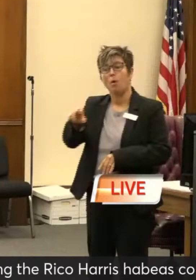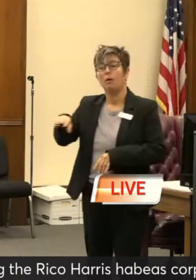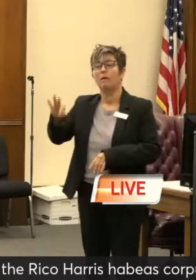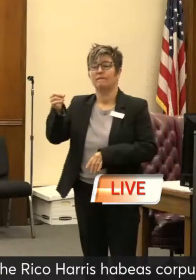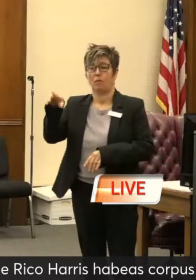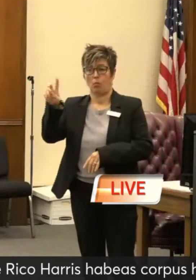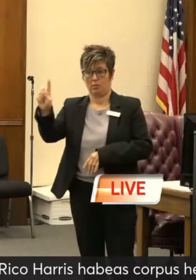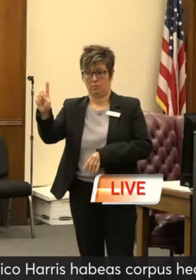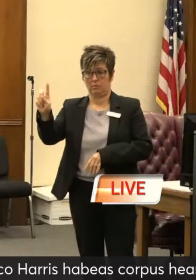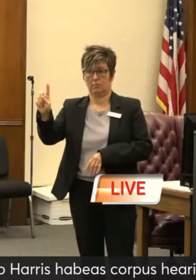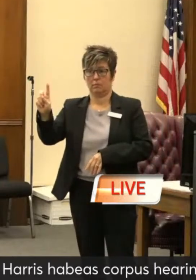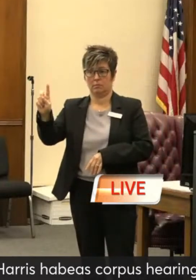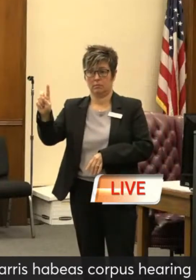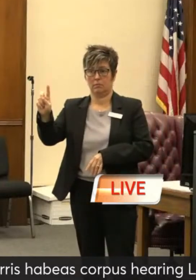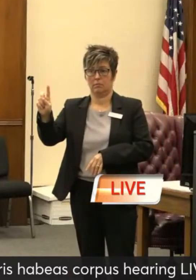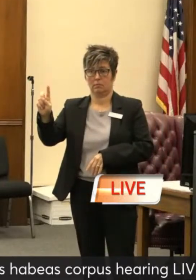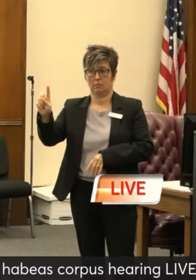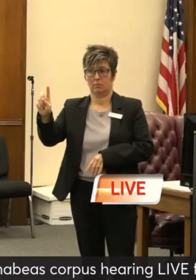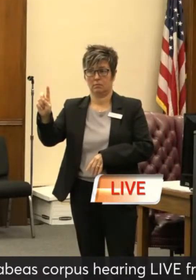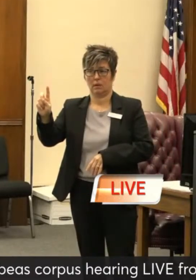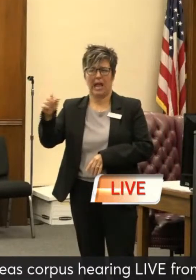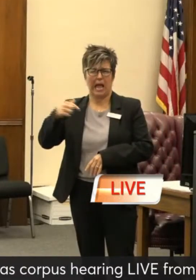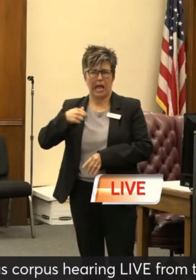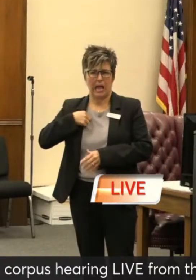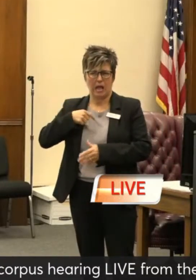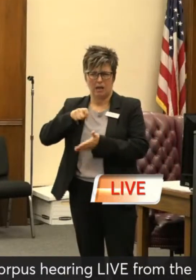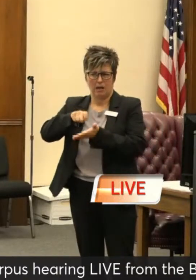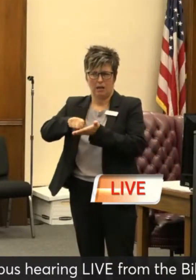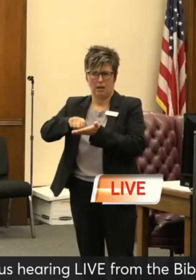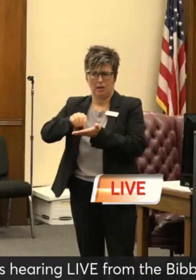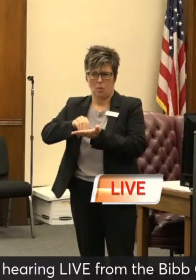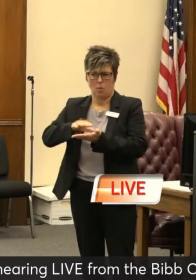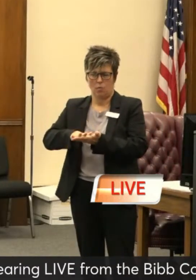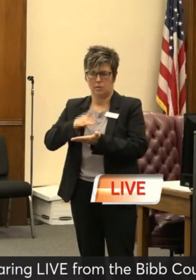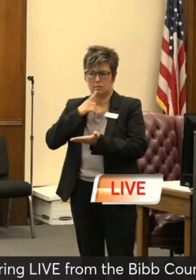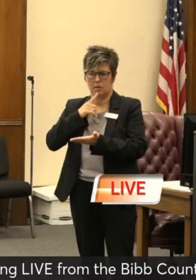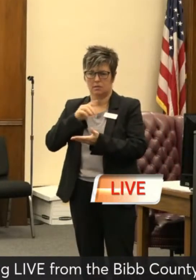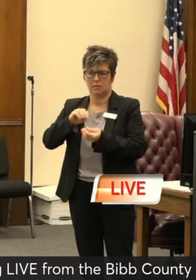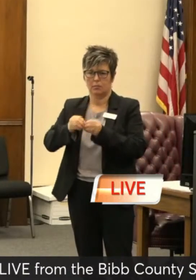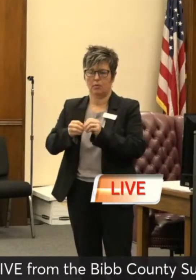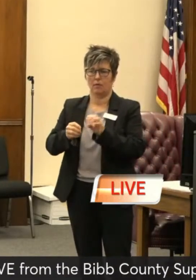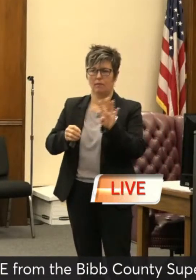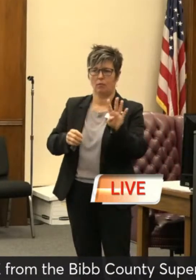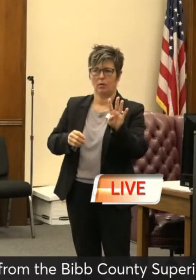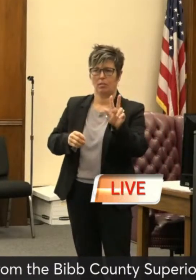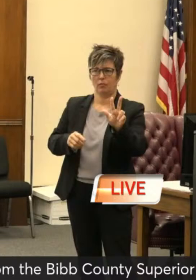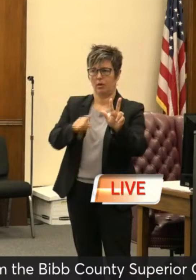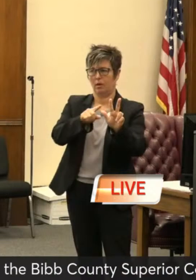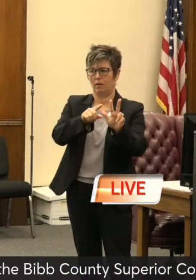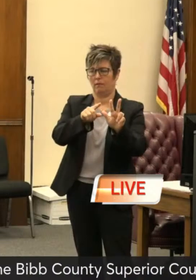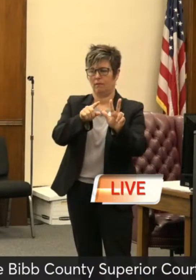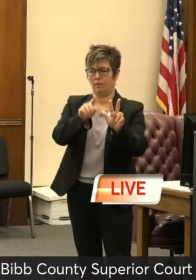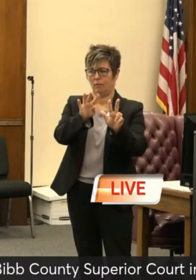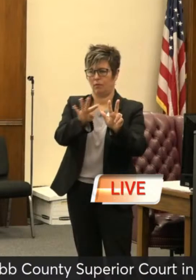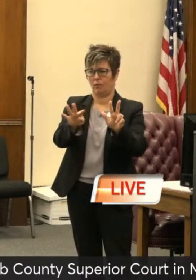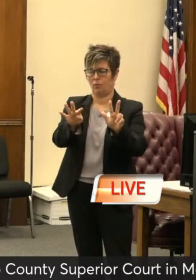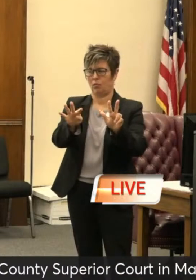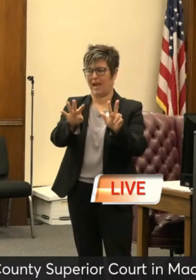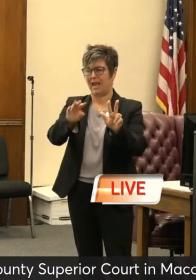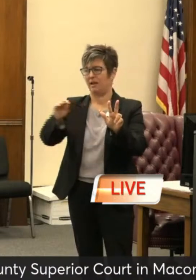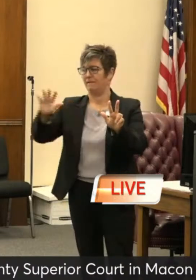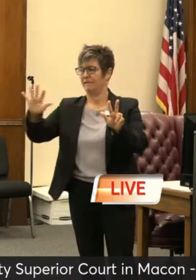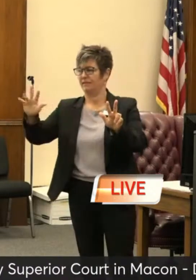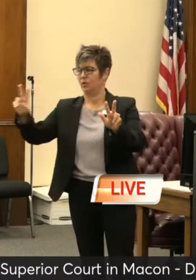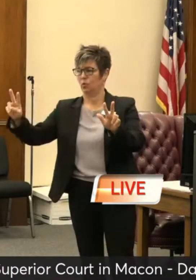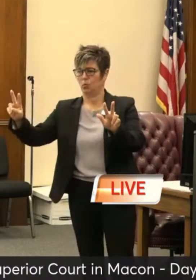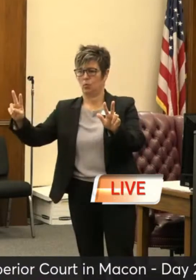what we had reserved on my notes, I have 43, 44, and 52